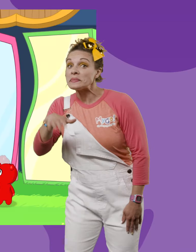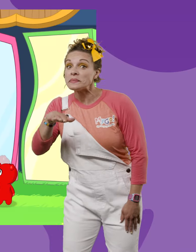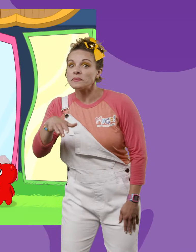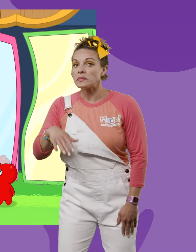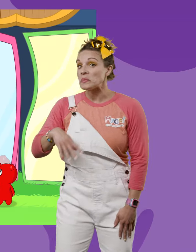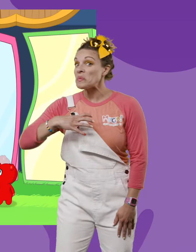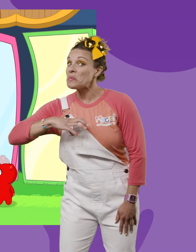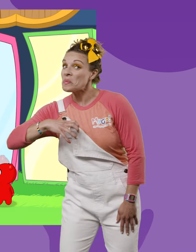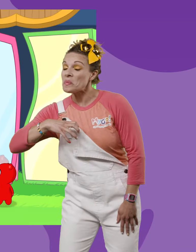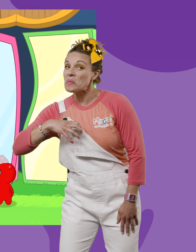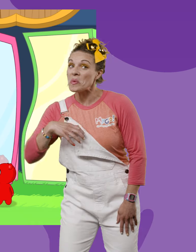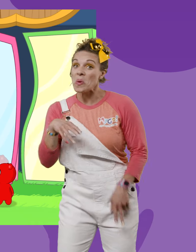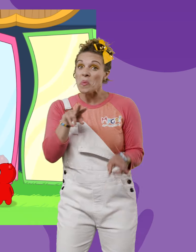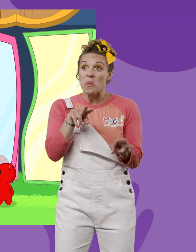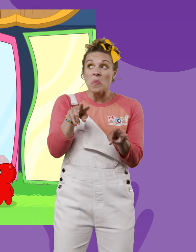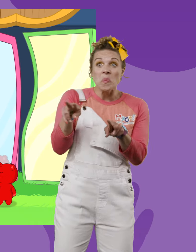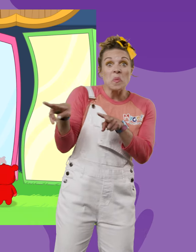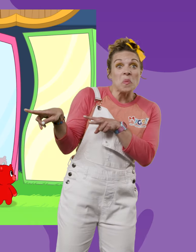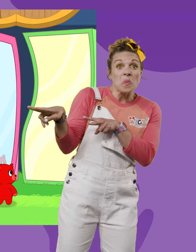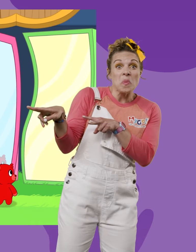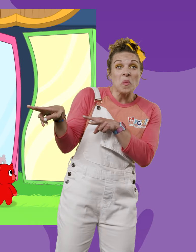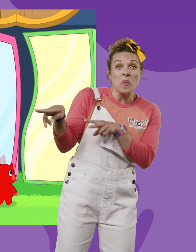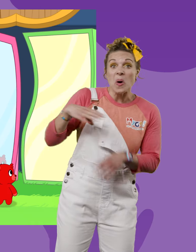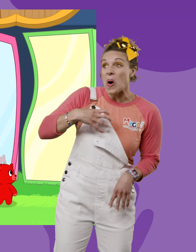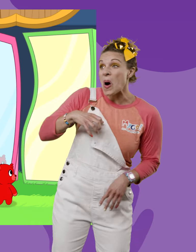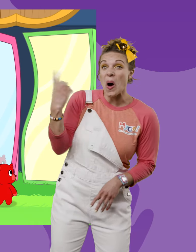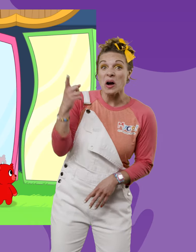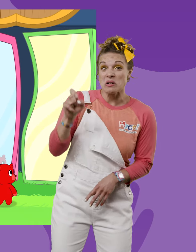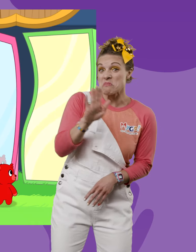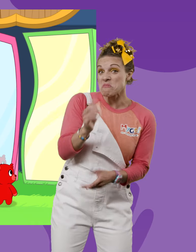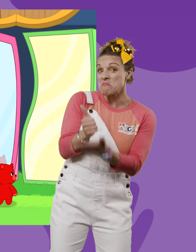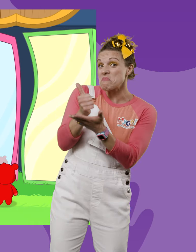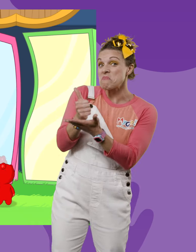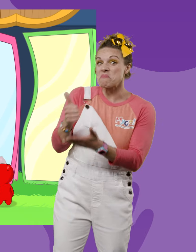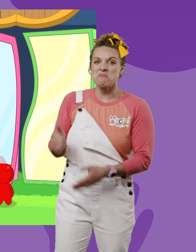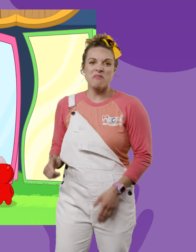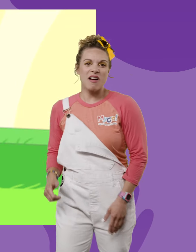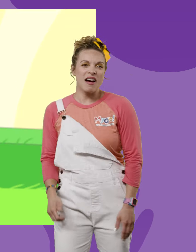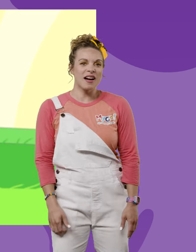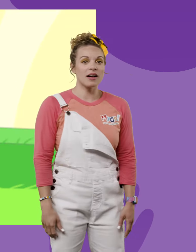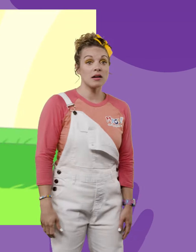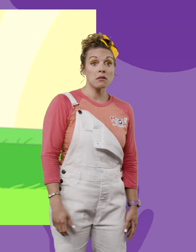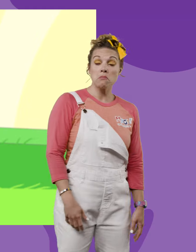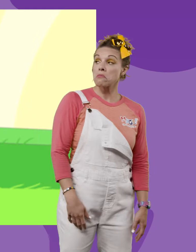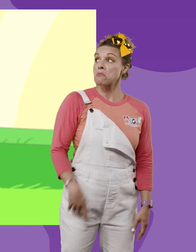Psst. Morphle! Look over there, Morphle. Someone needs your help.